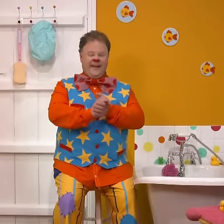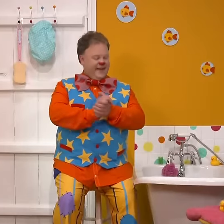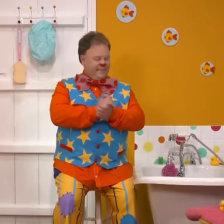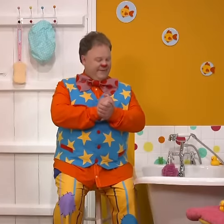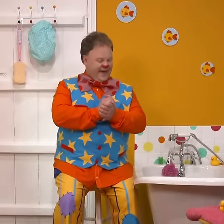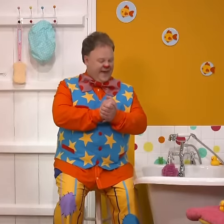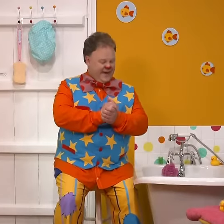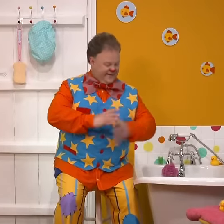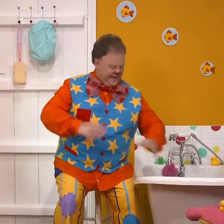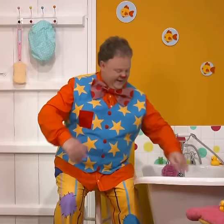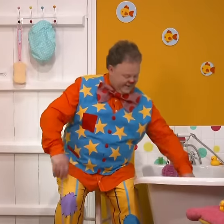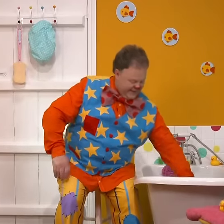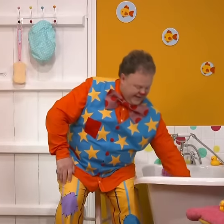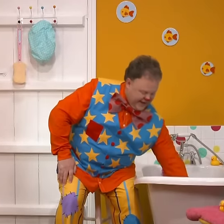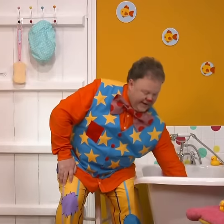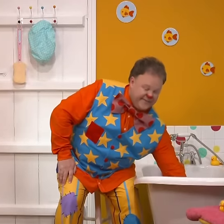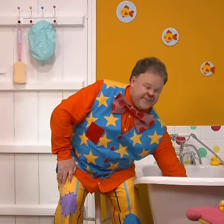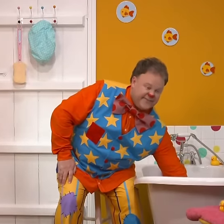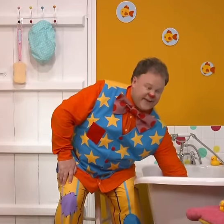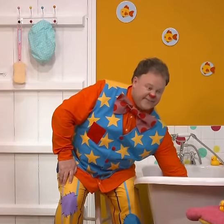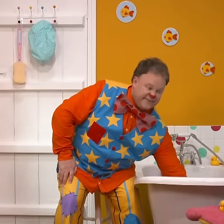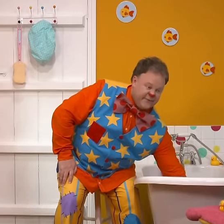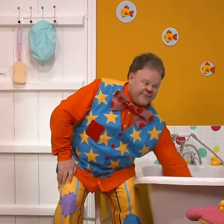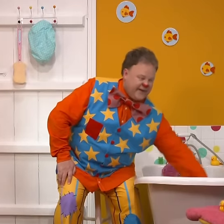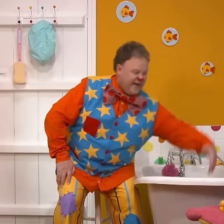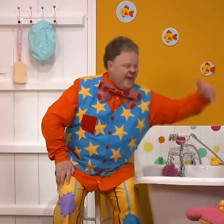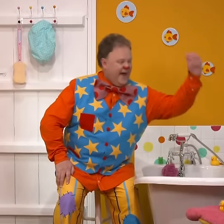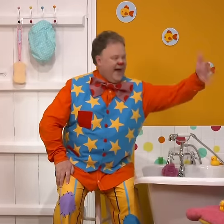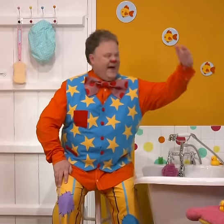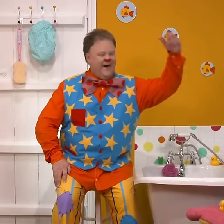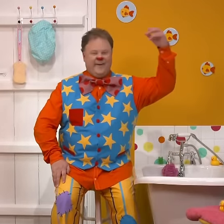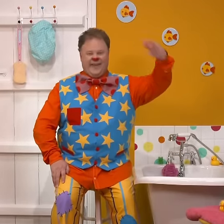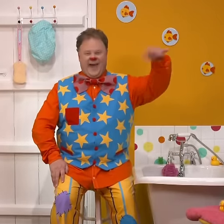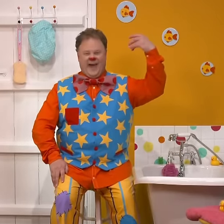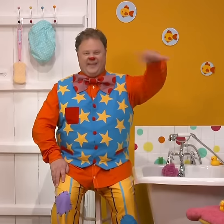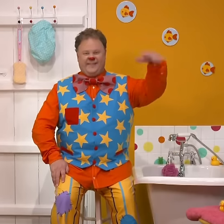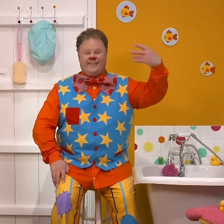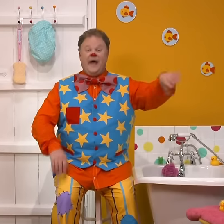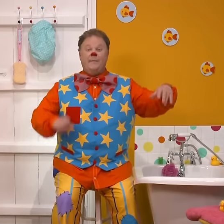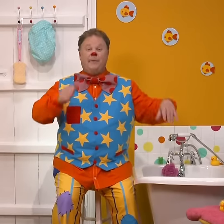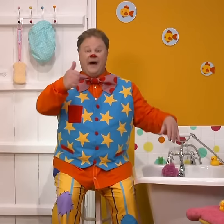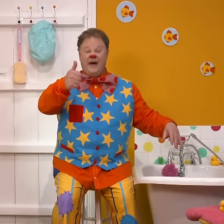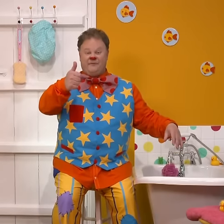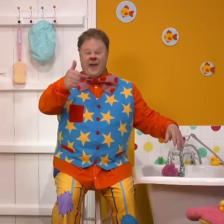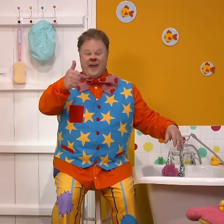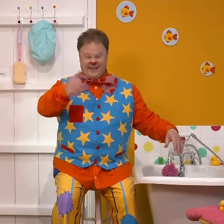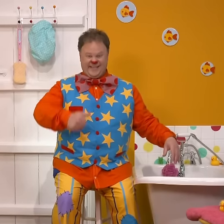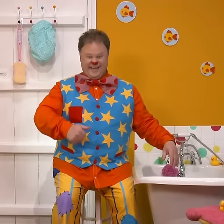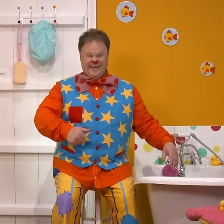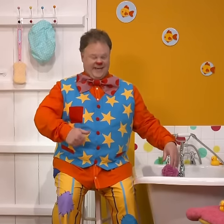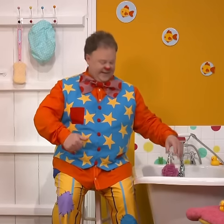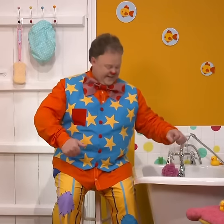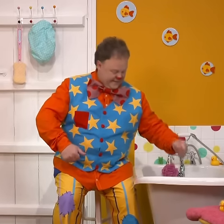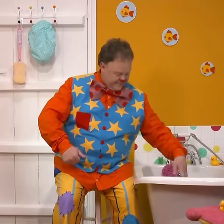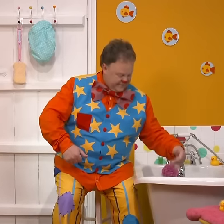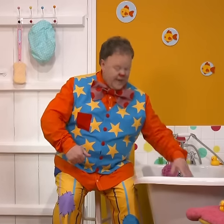Right, Tumbletead. Here we go. Let's just test the water. Oh, yes. Perfect. Is it time